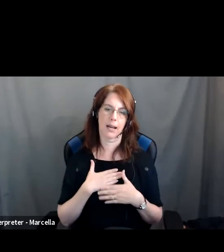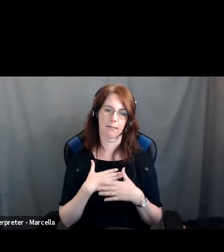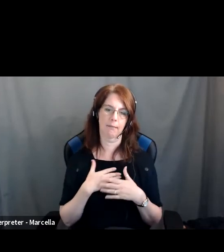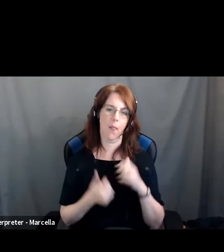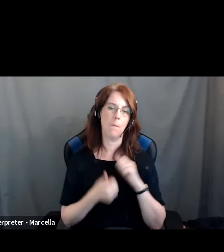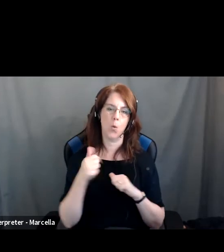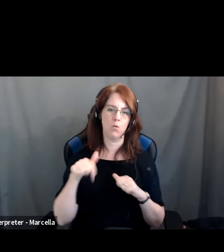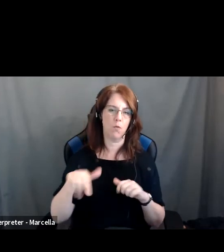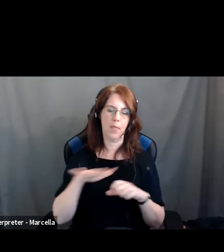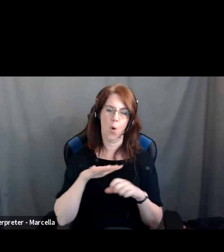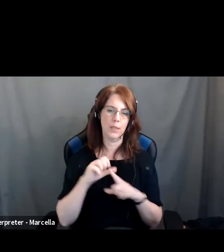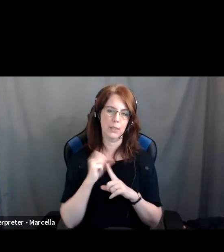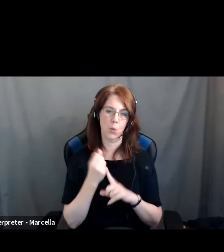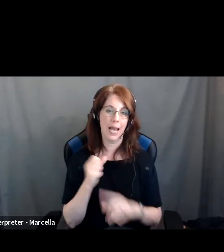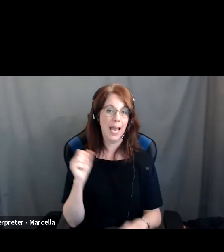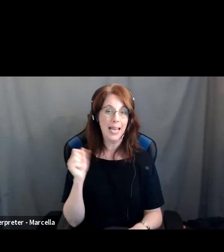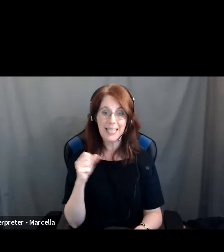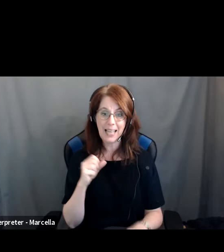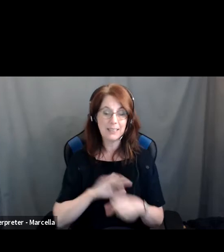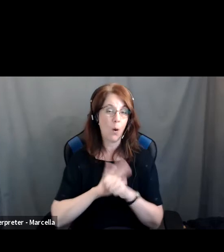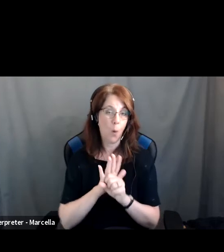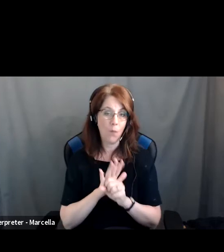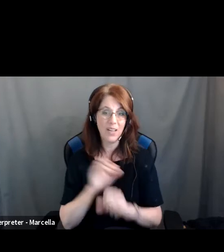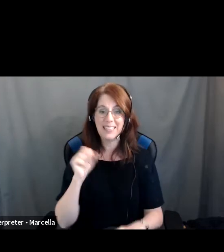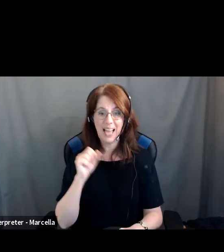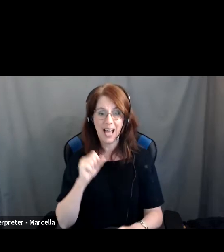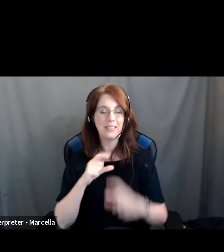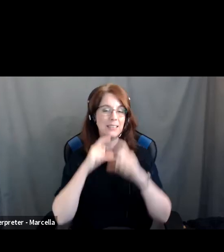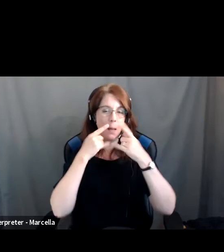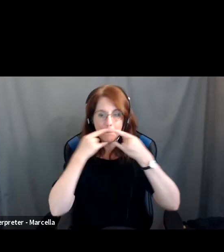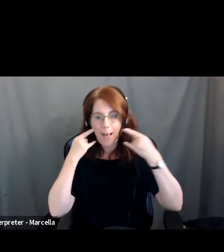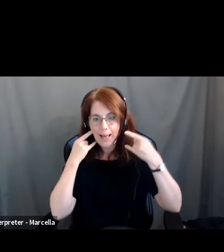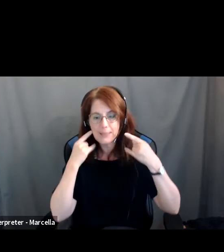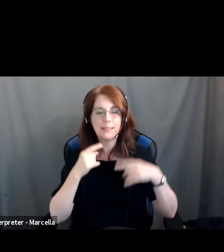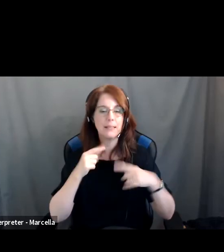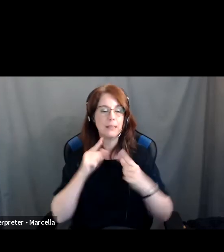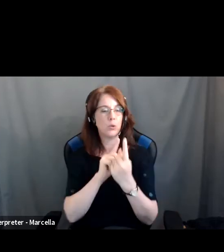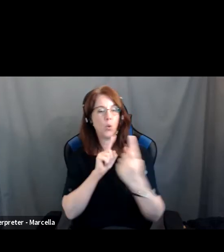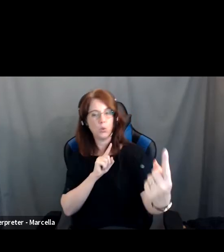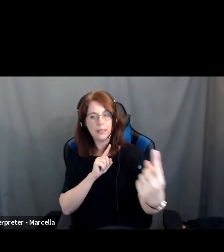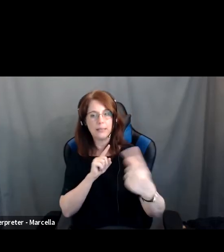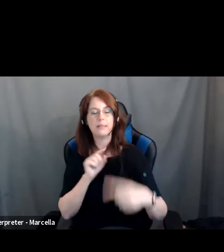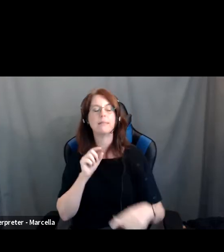whole situation. Yes, there's COVID. Yes, we use protections, masks, social distance.